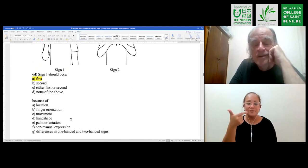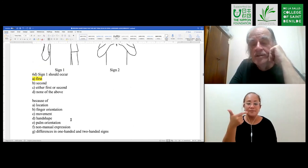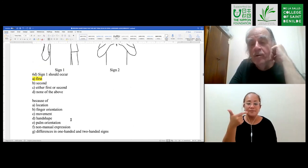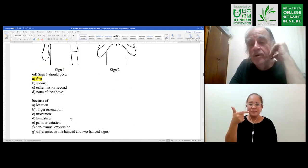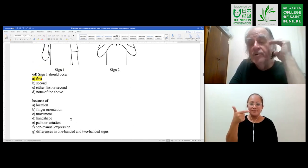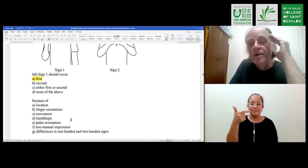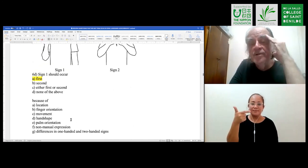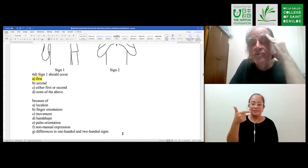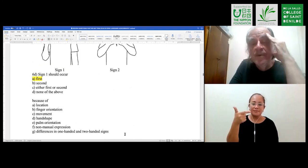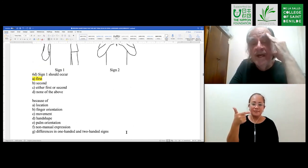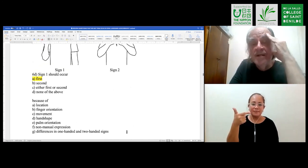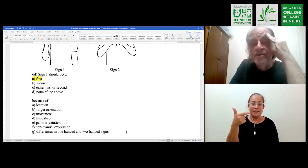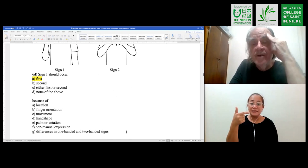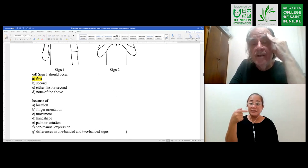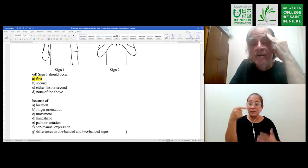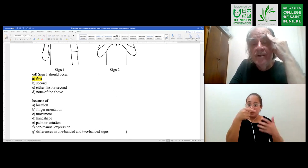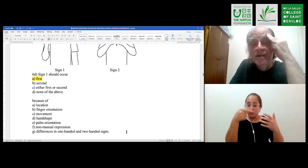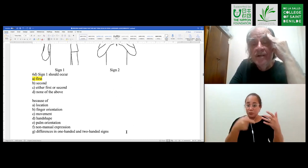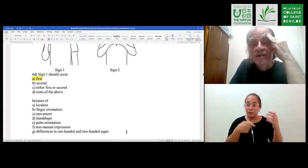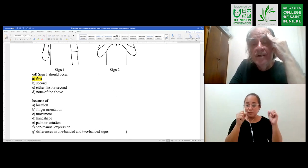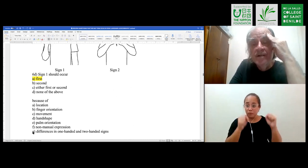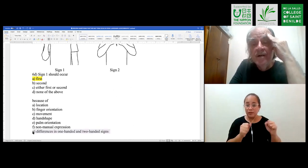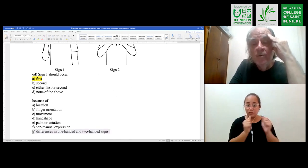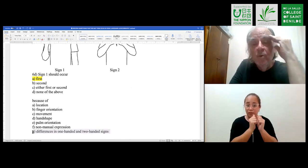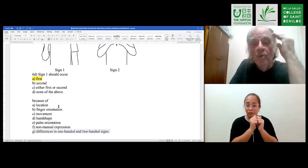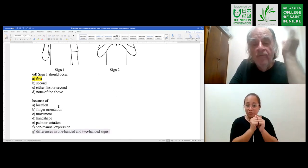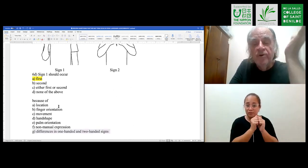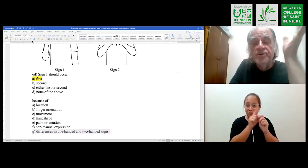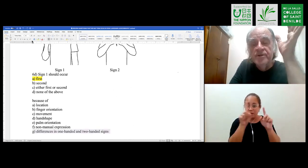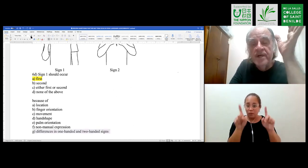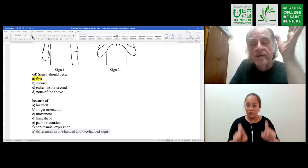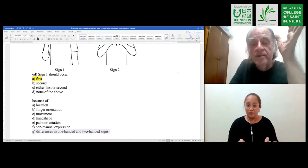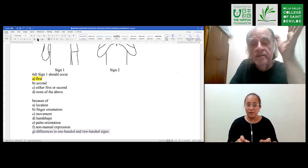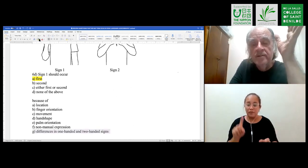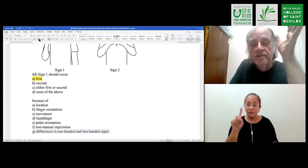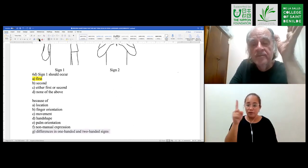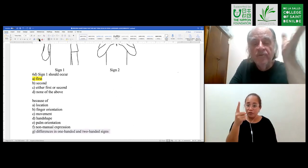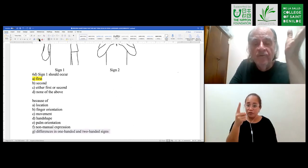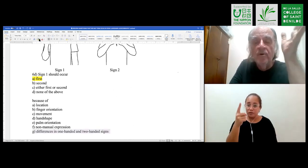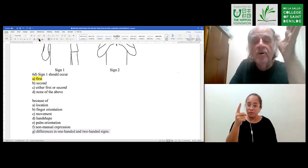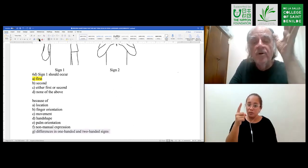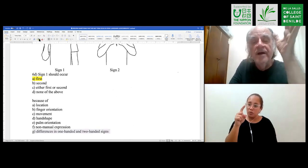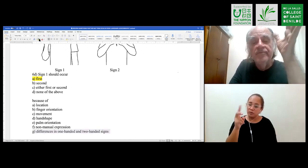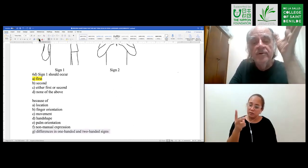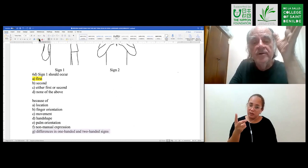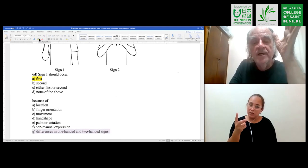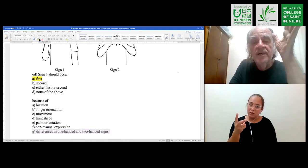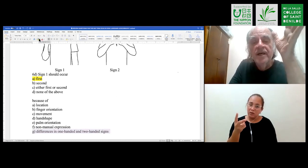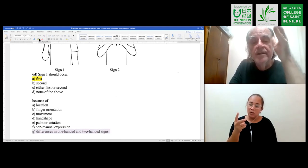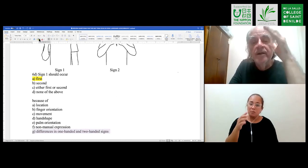So those questions will be asked together. First or second, before or after, and then